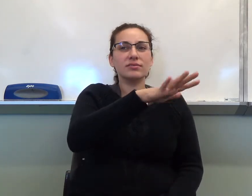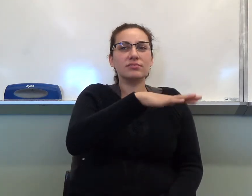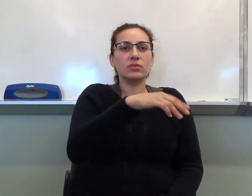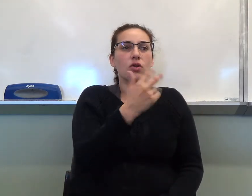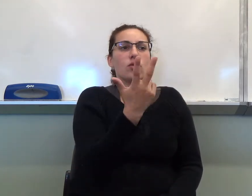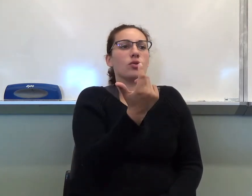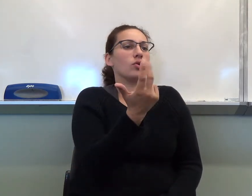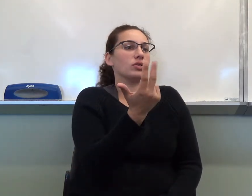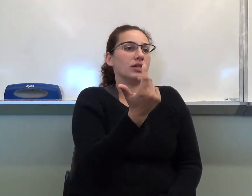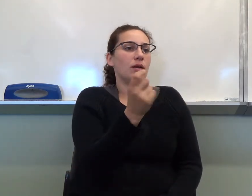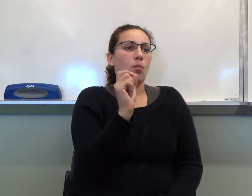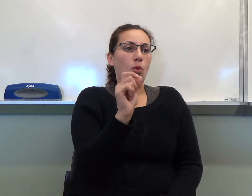13.71 meters.